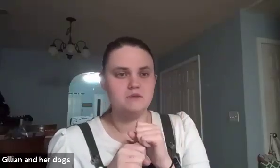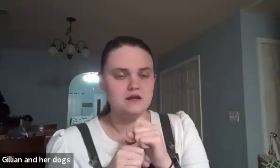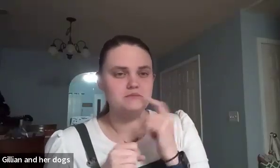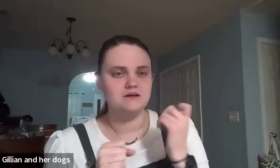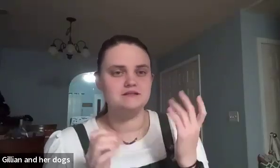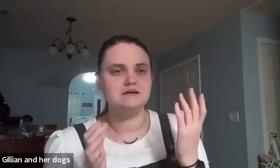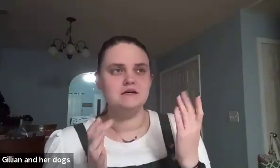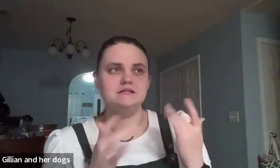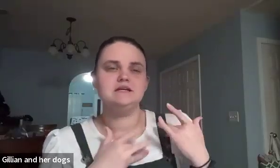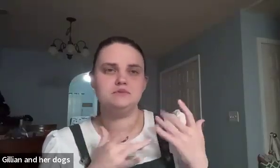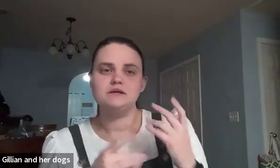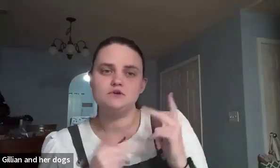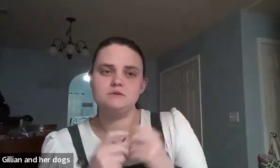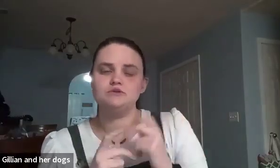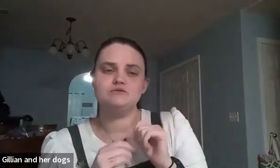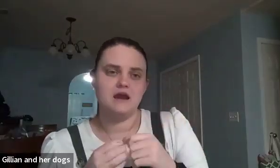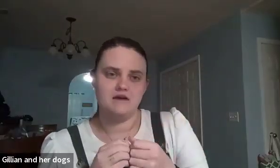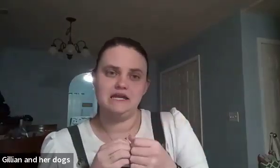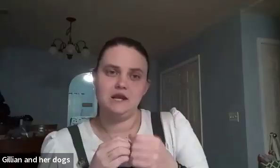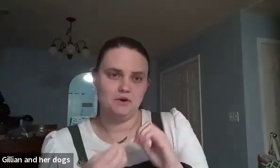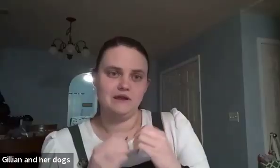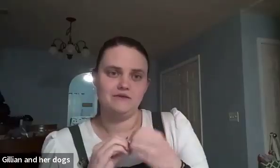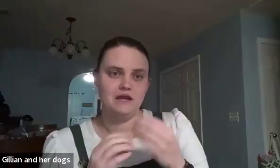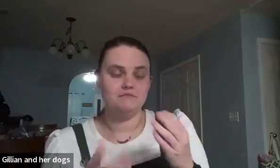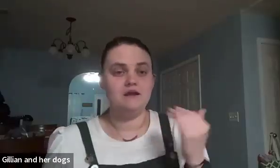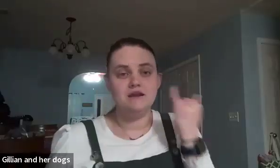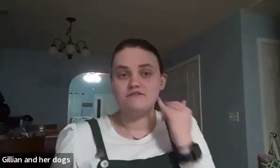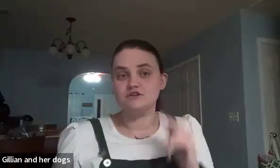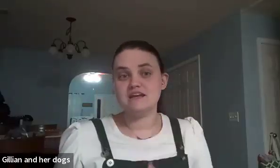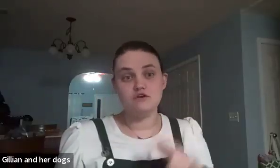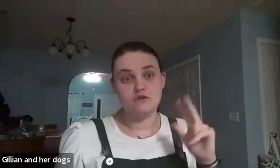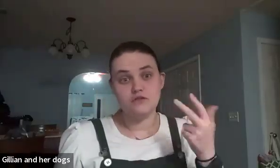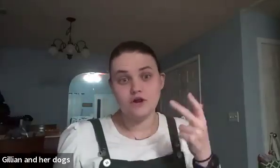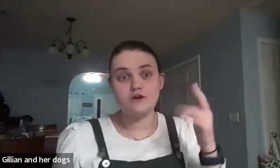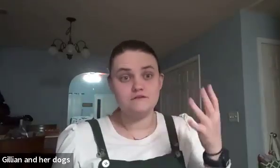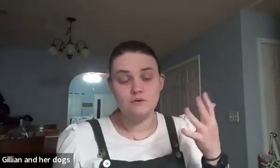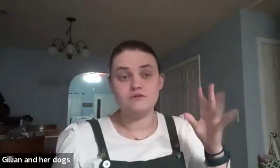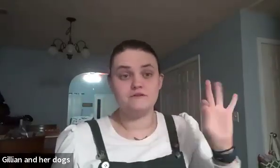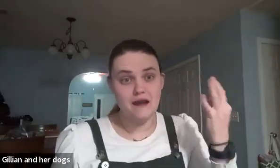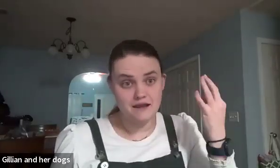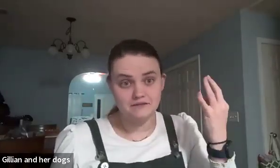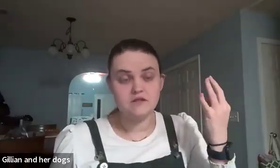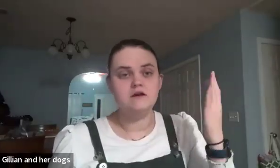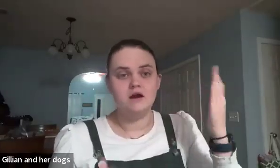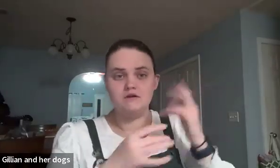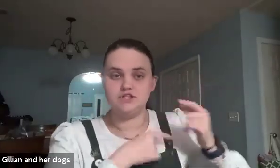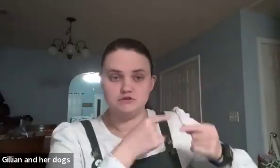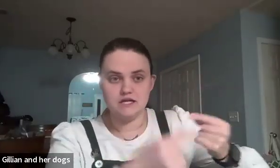about it because typically most people do not have a number in their name. Now, if they're saying they're the third or the fourth or the ninth of a